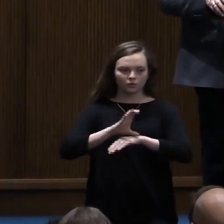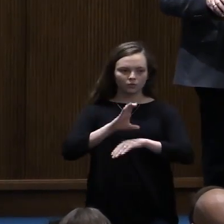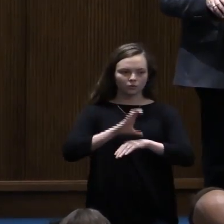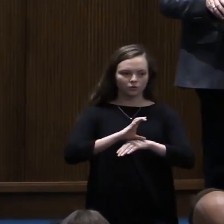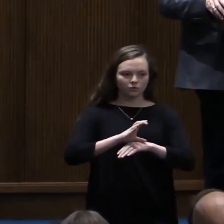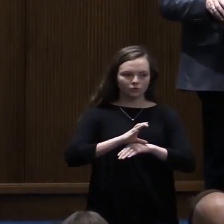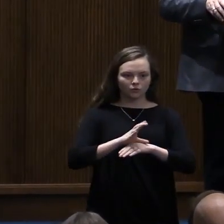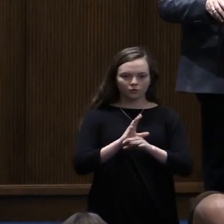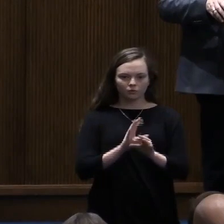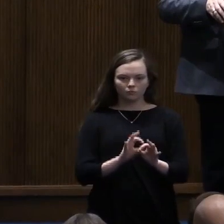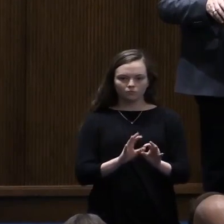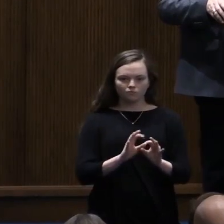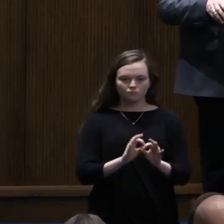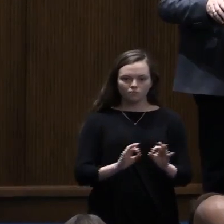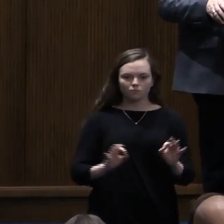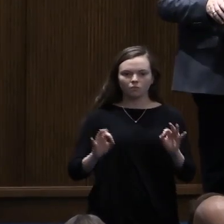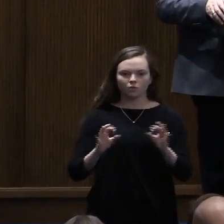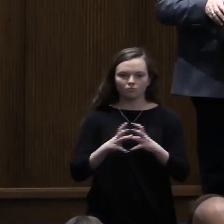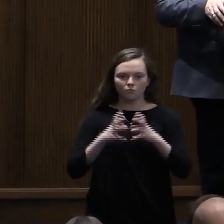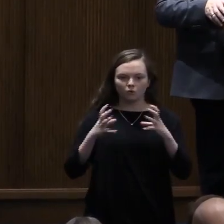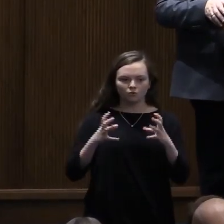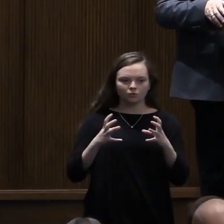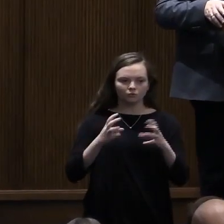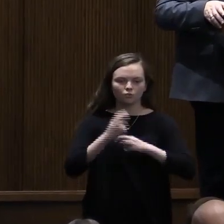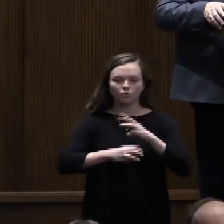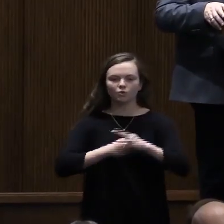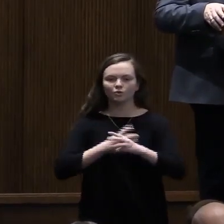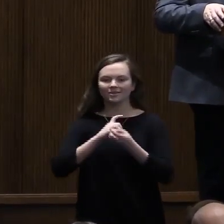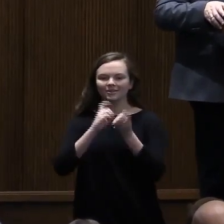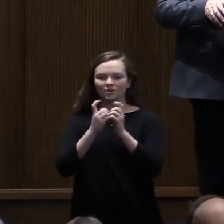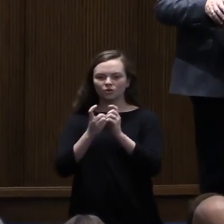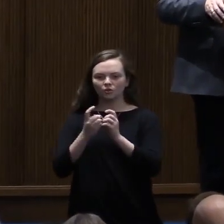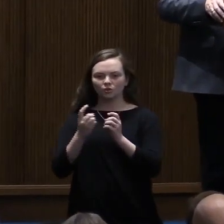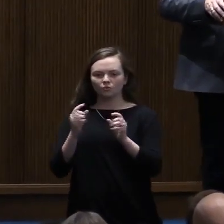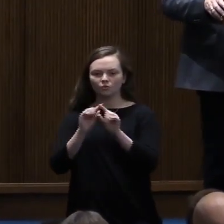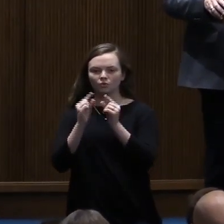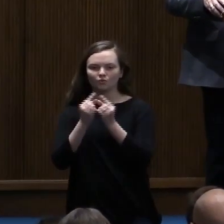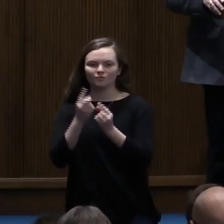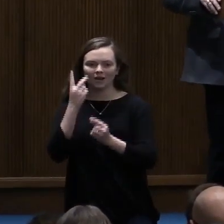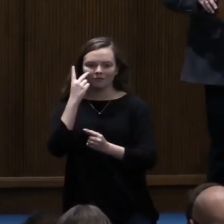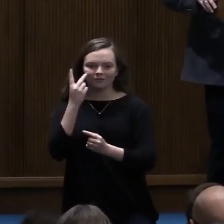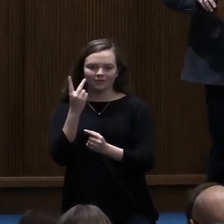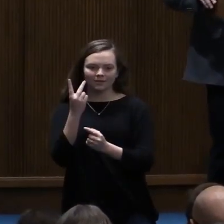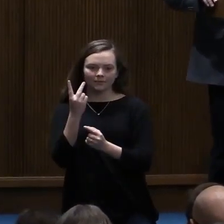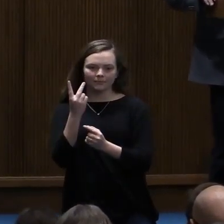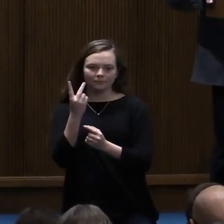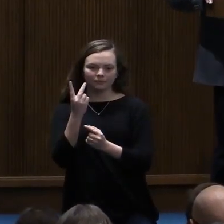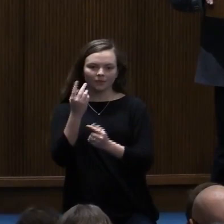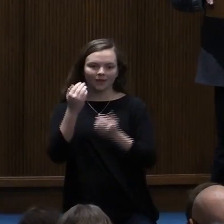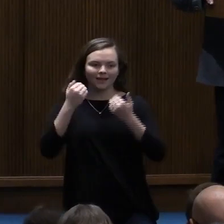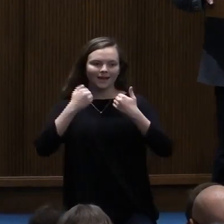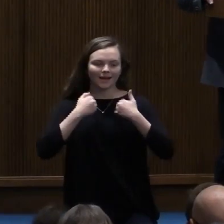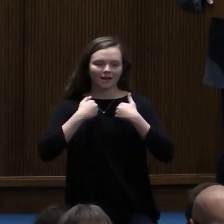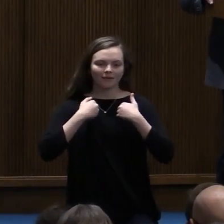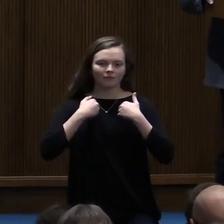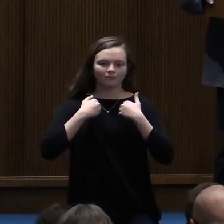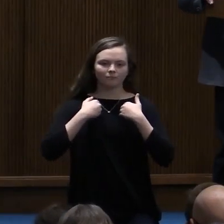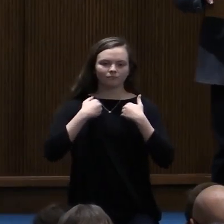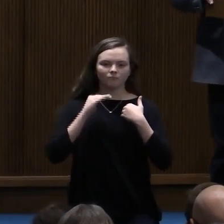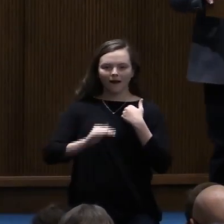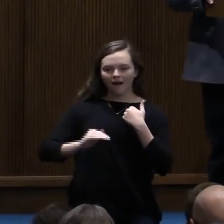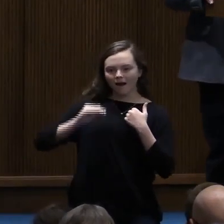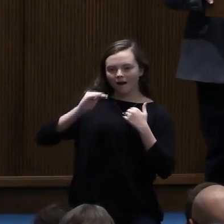the most world-changing group I think I've ever seen come through. And I have high expectations,